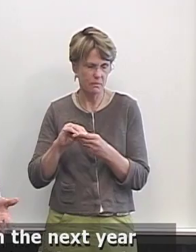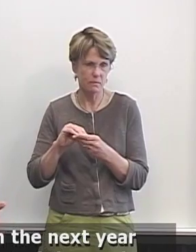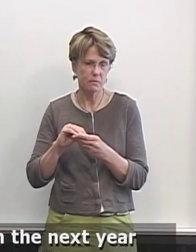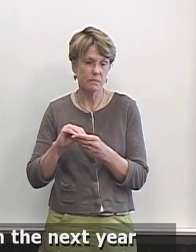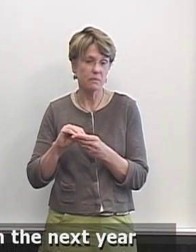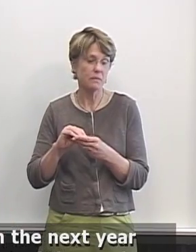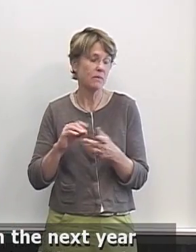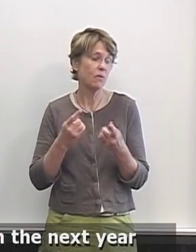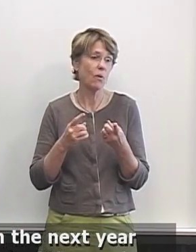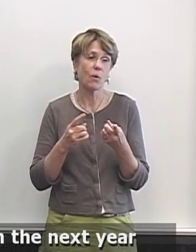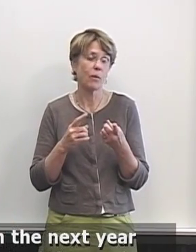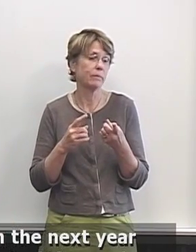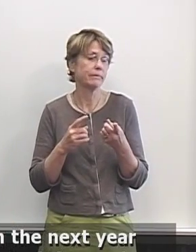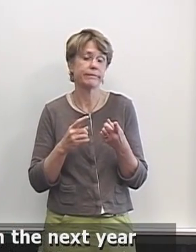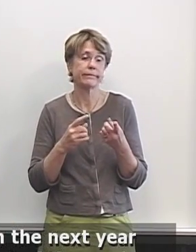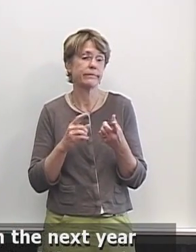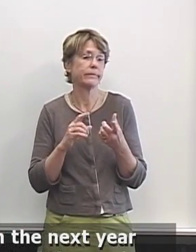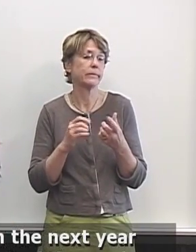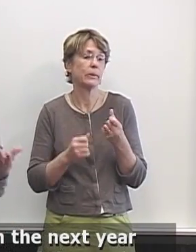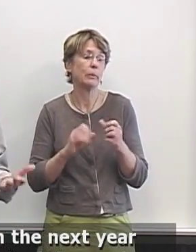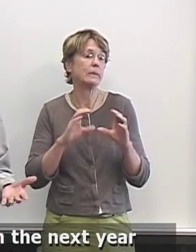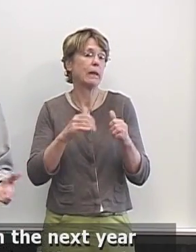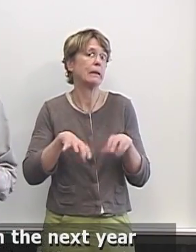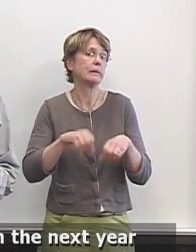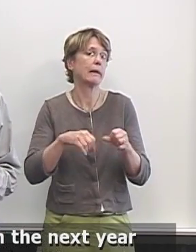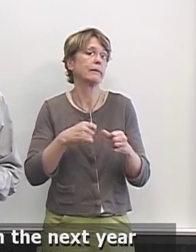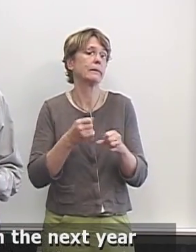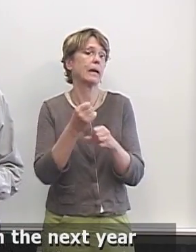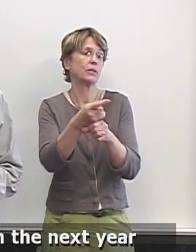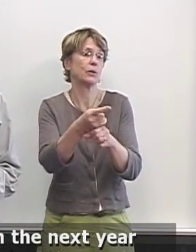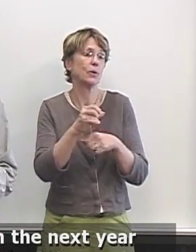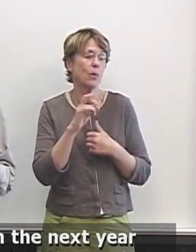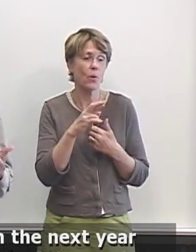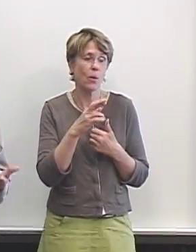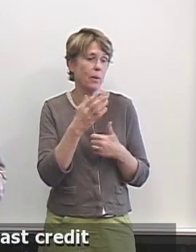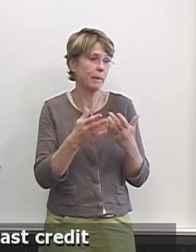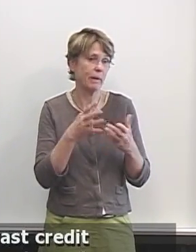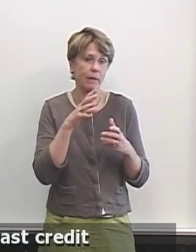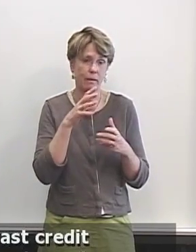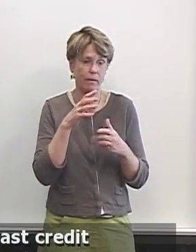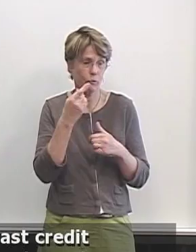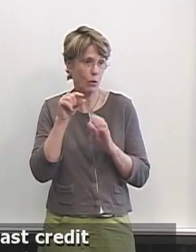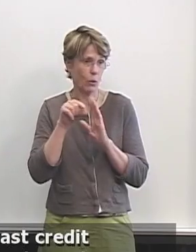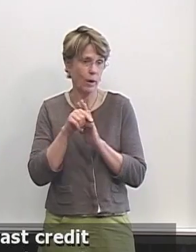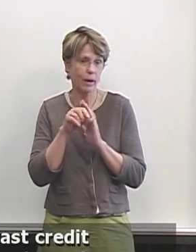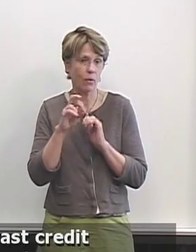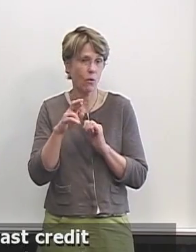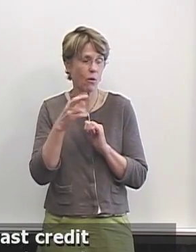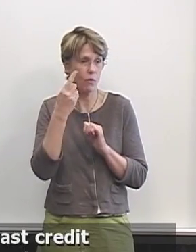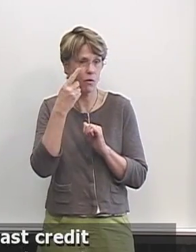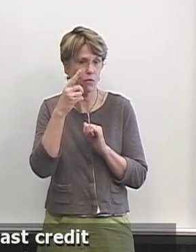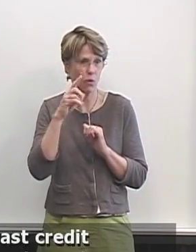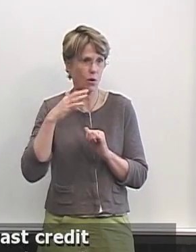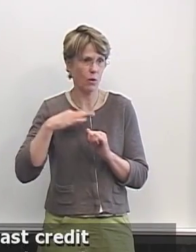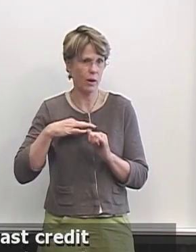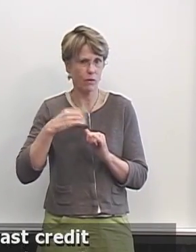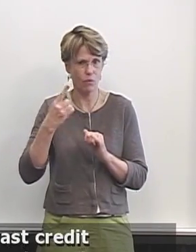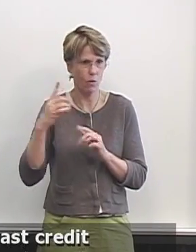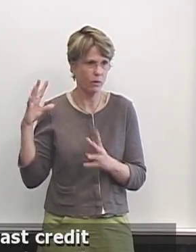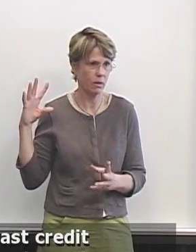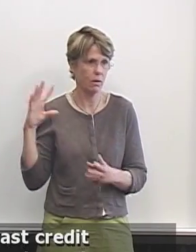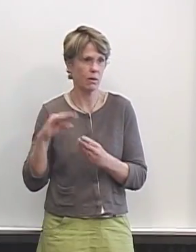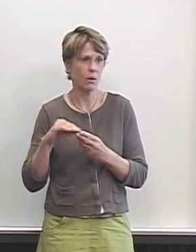Placement in the next year, or maybe part of the grade, or at least credit for the year's work.